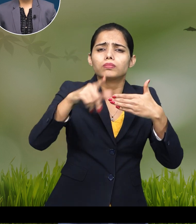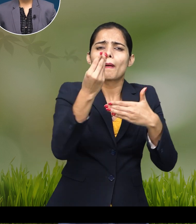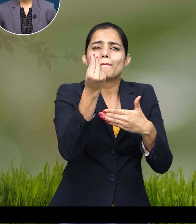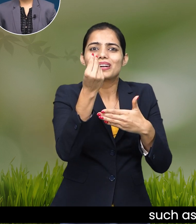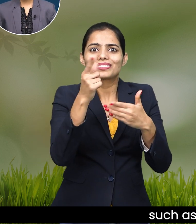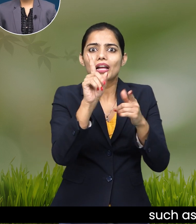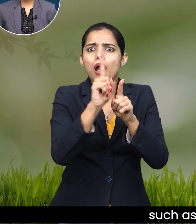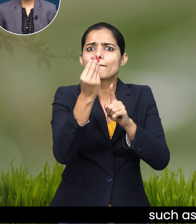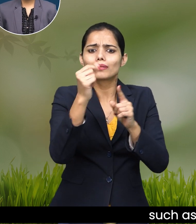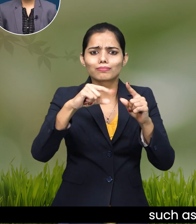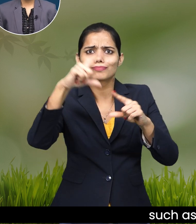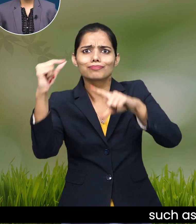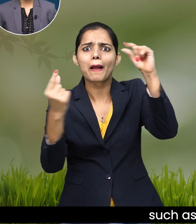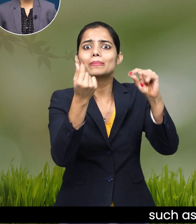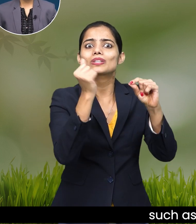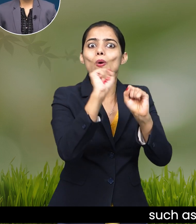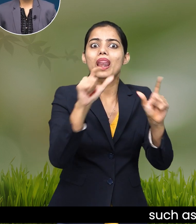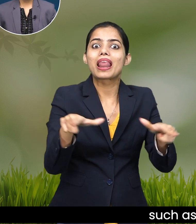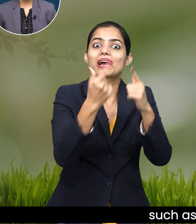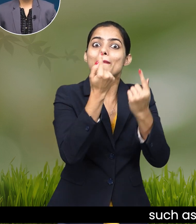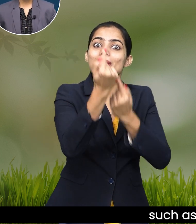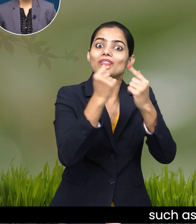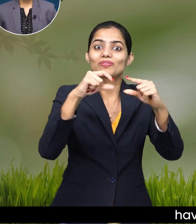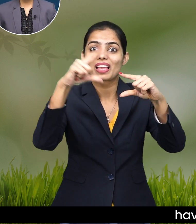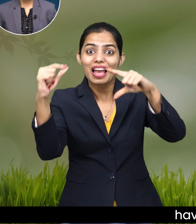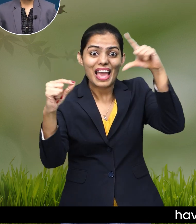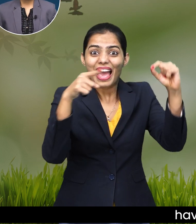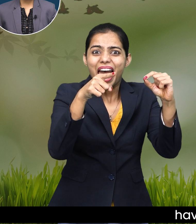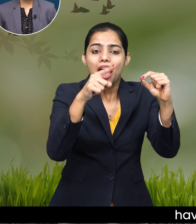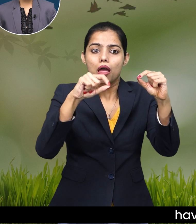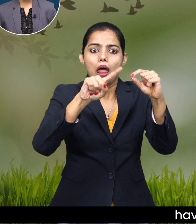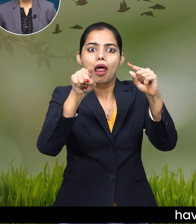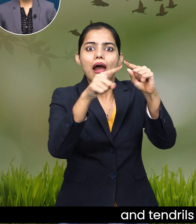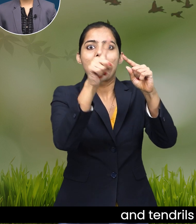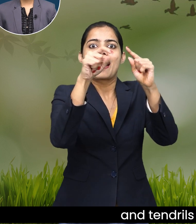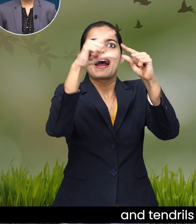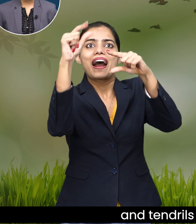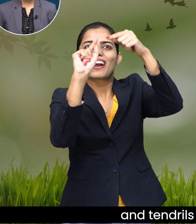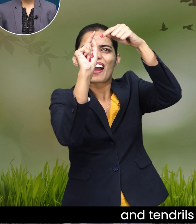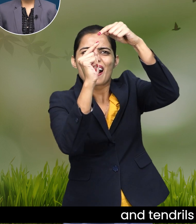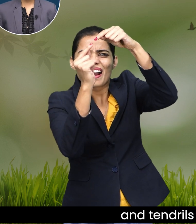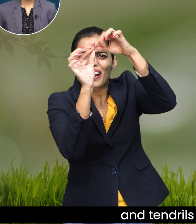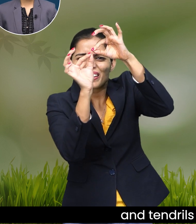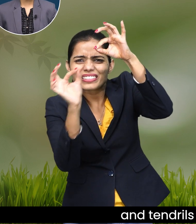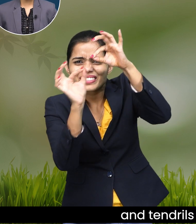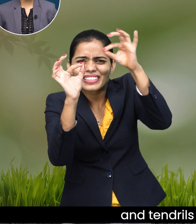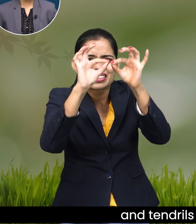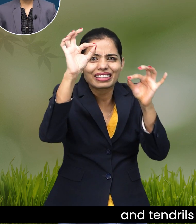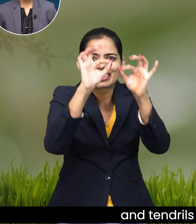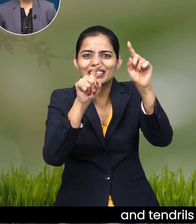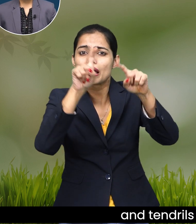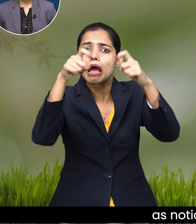Climbers, such as the money plant, have aerial roots and tendrils that